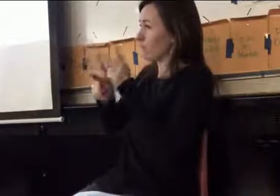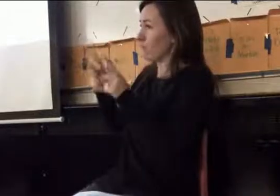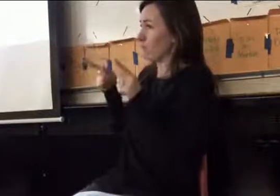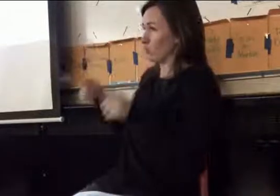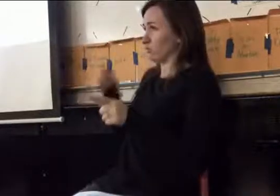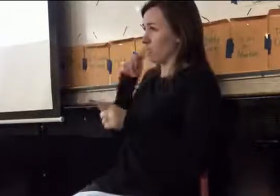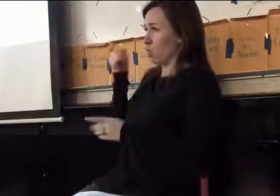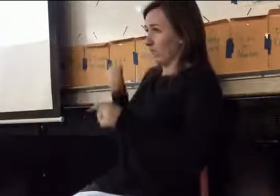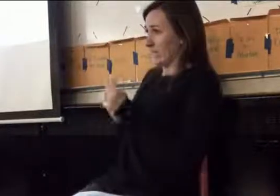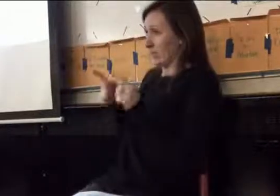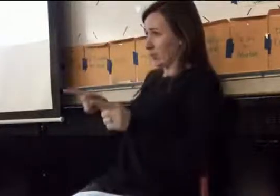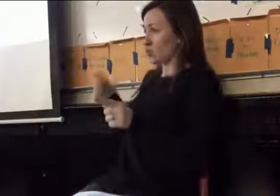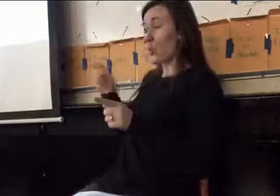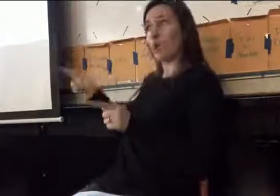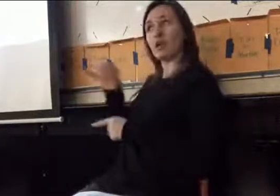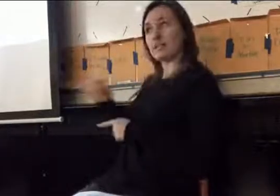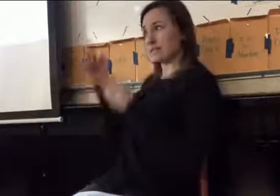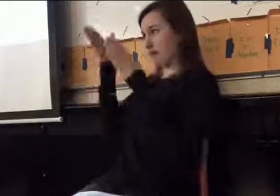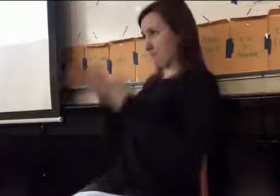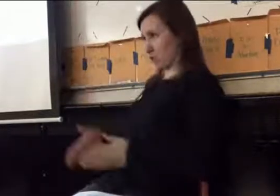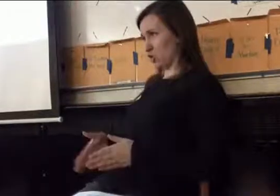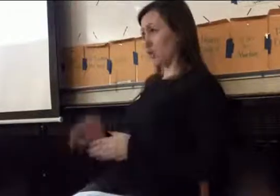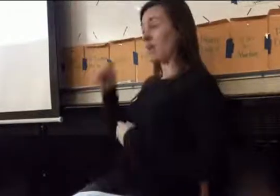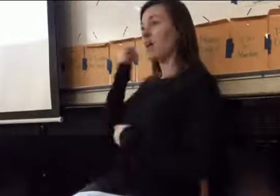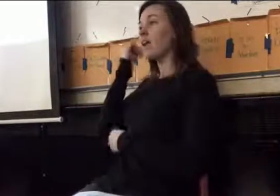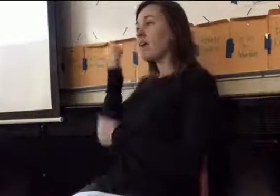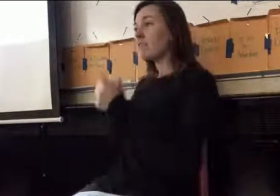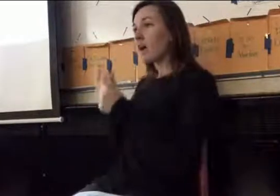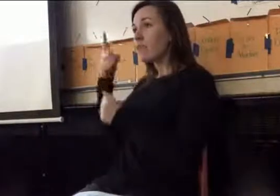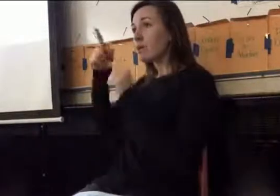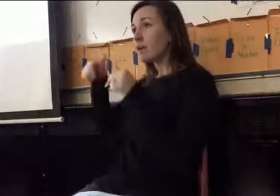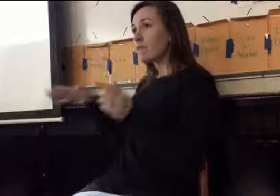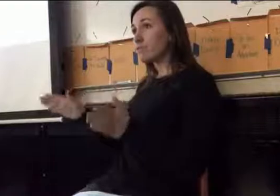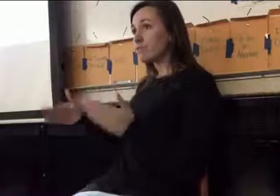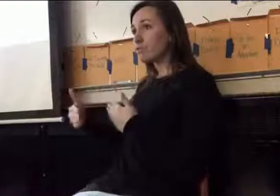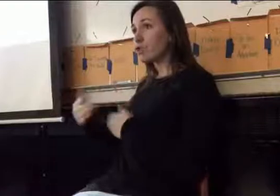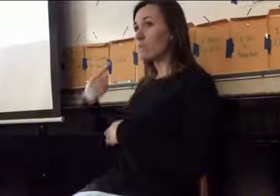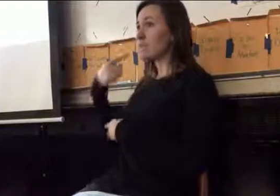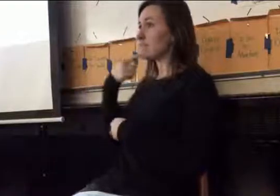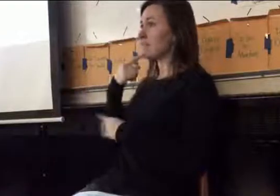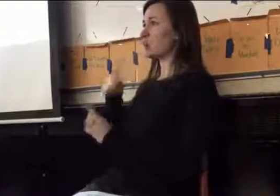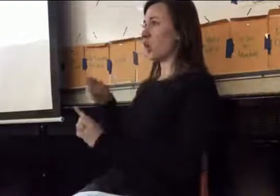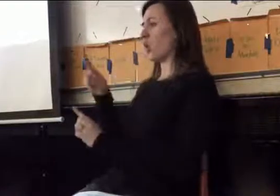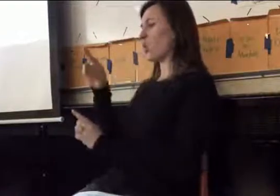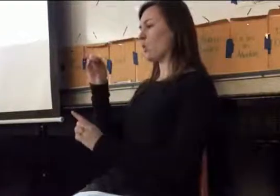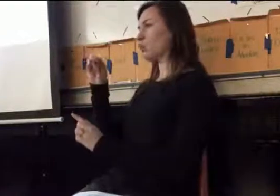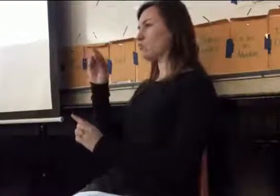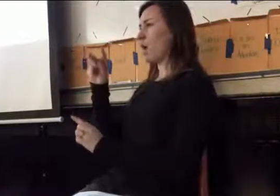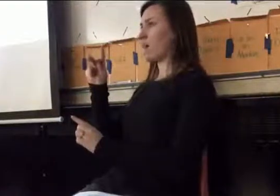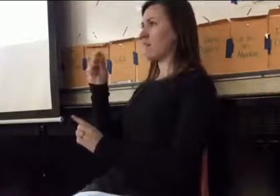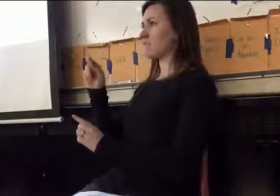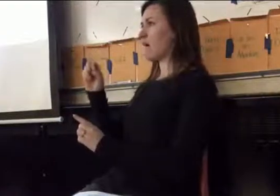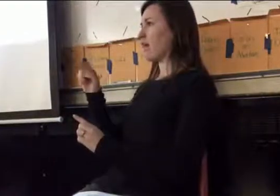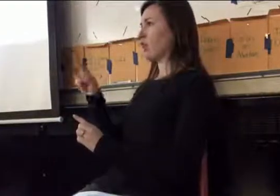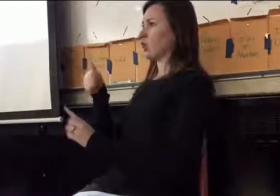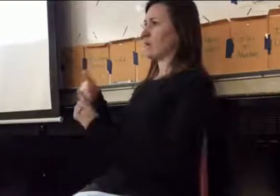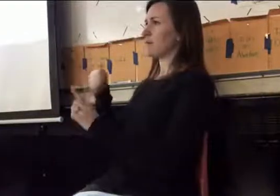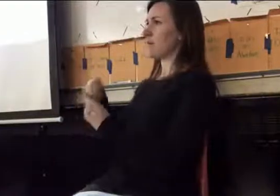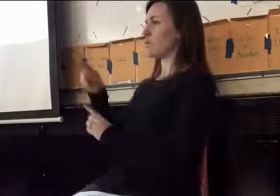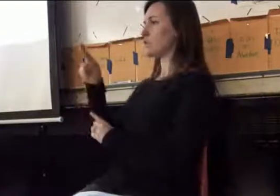every single person in this room says Rockefeller is a robber baron except one, that is okay as long as you can support your claims. That's all that